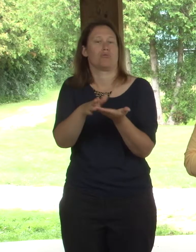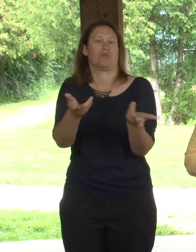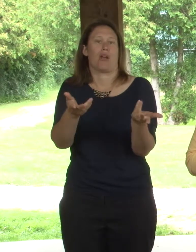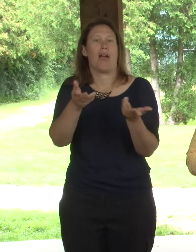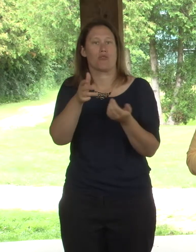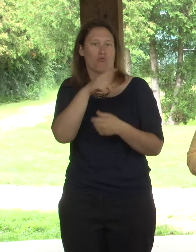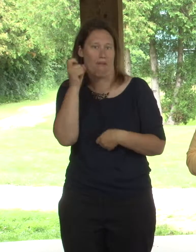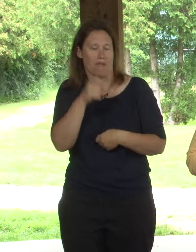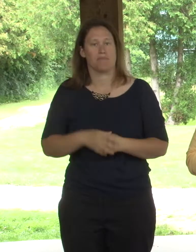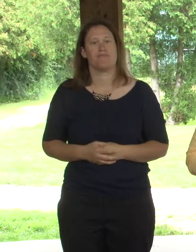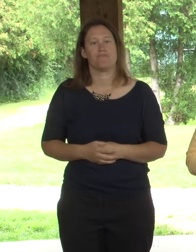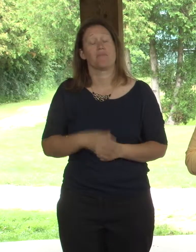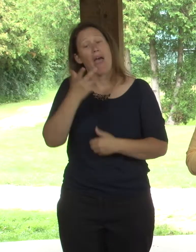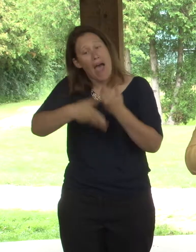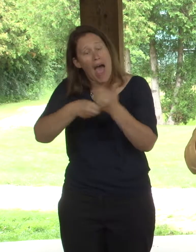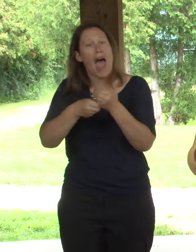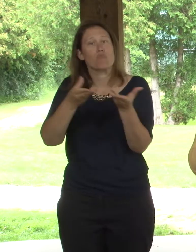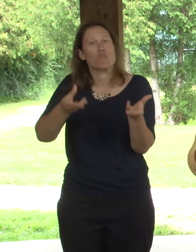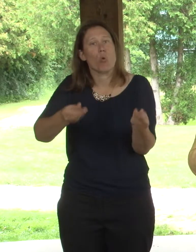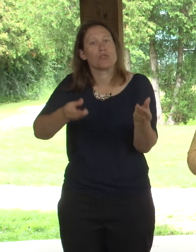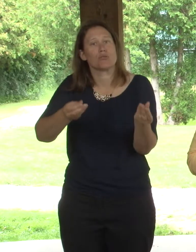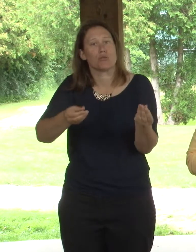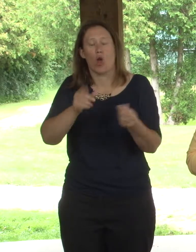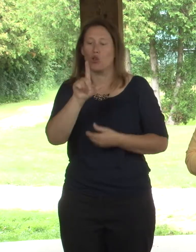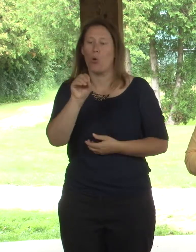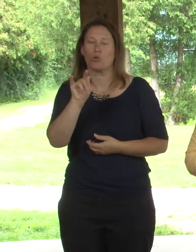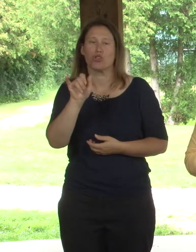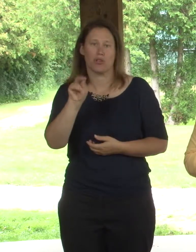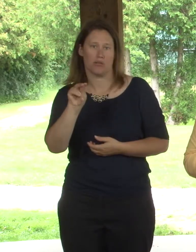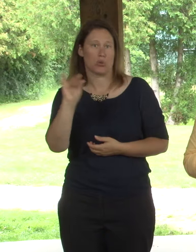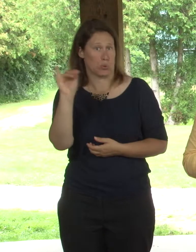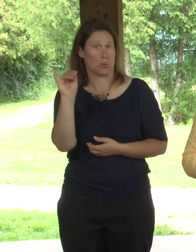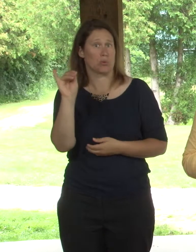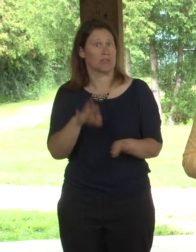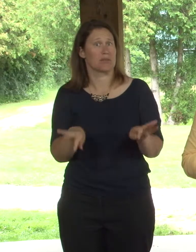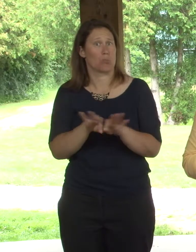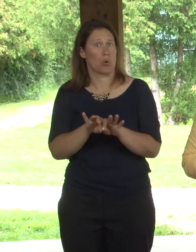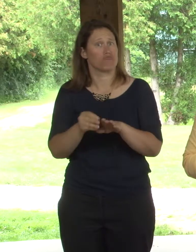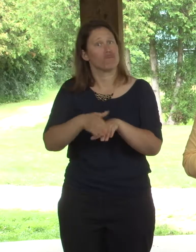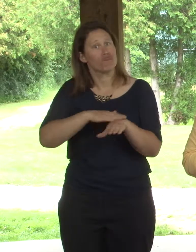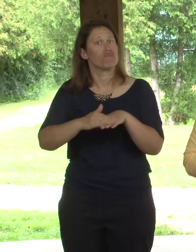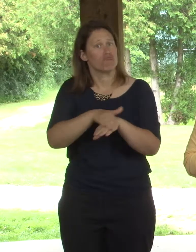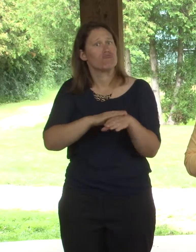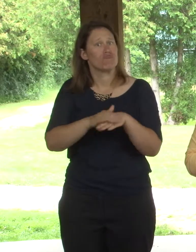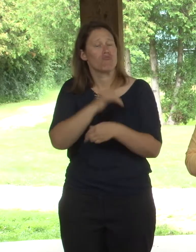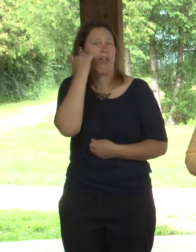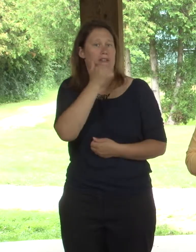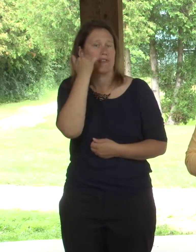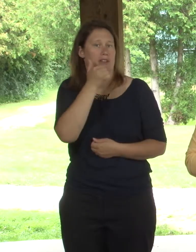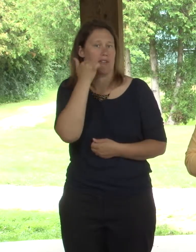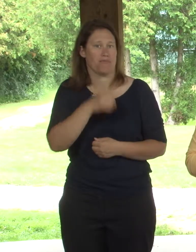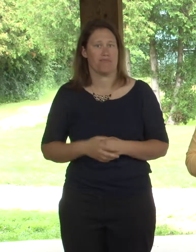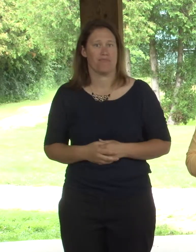the feet, moisturizing the skin, and choosing a proper lotion. And it's important to have that communication if you've